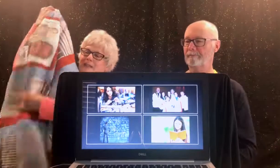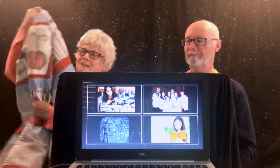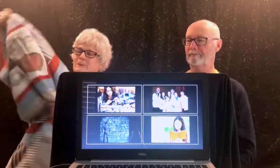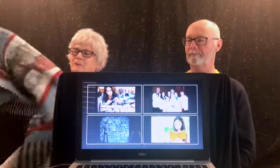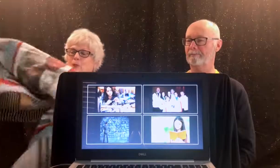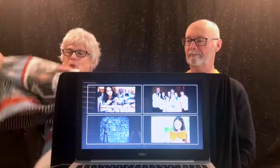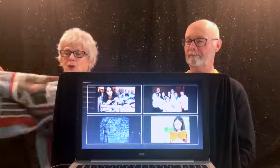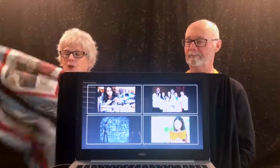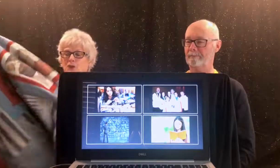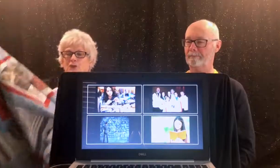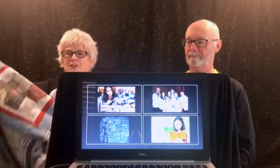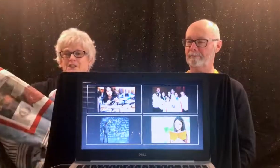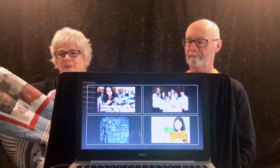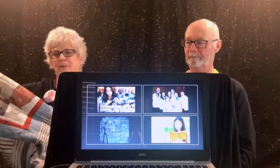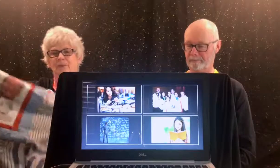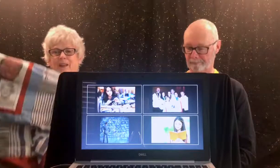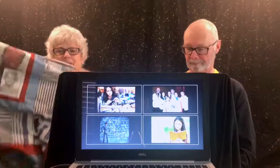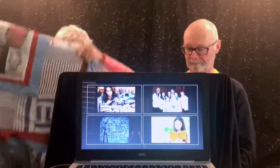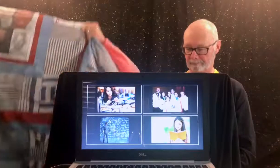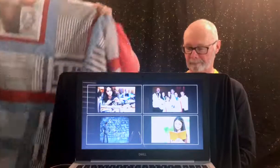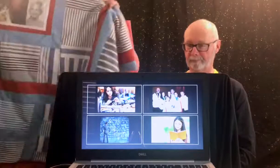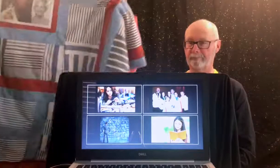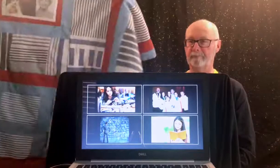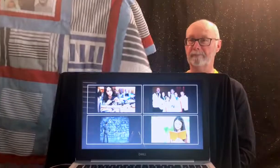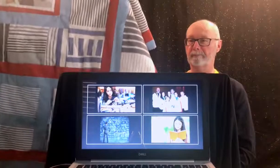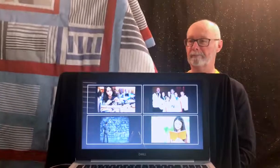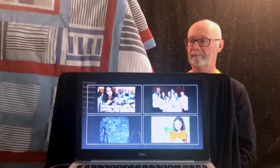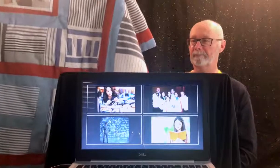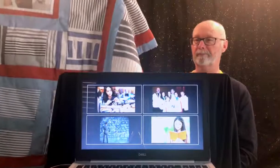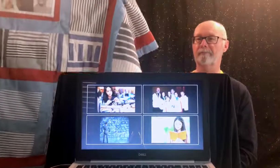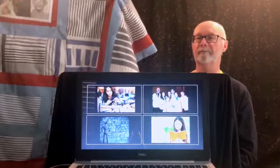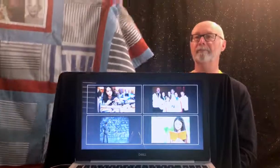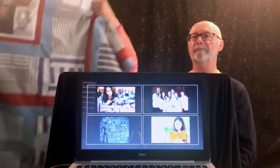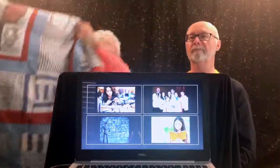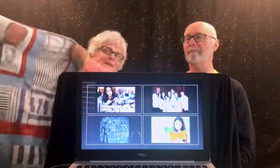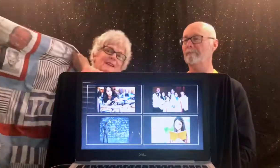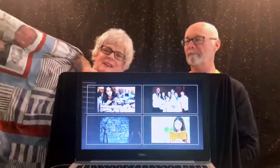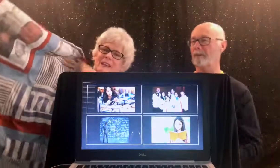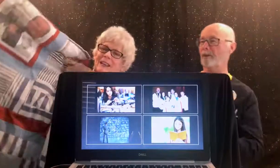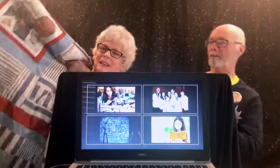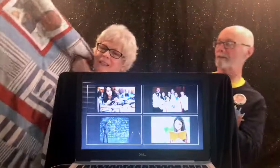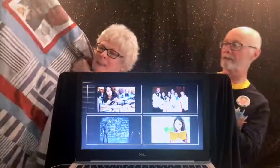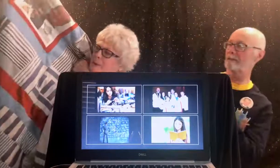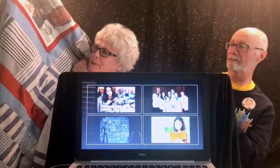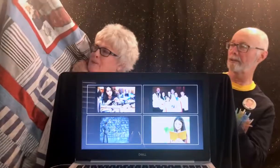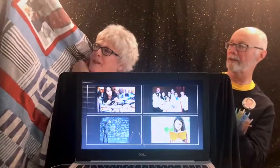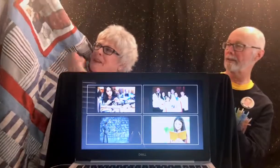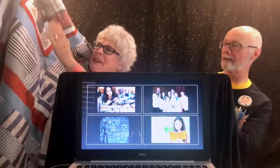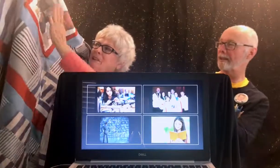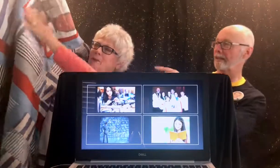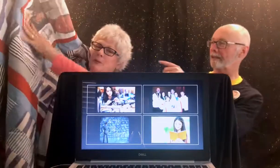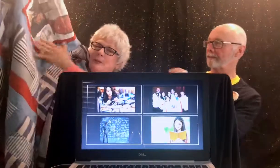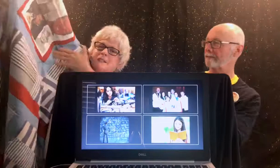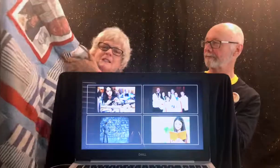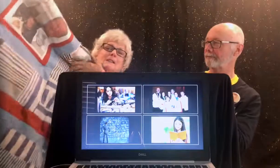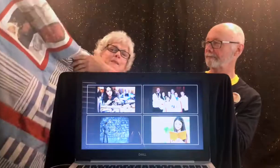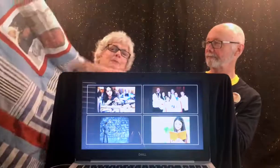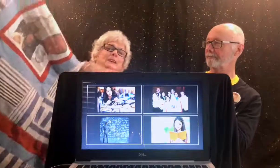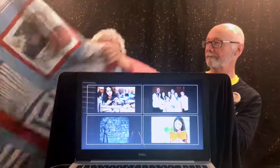Jay's work shirts, and I don't know if you can see this or not, and Put it in the center. even put his picture